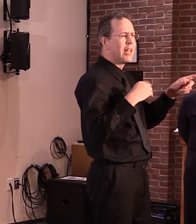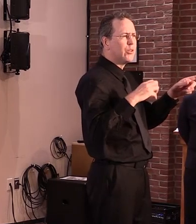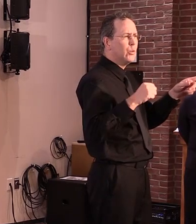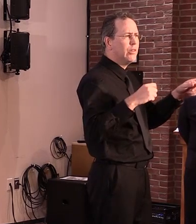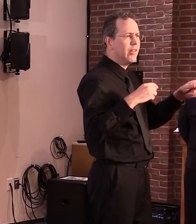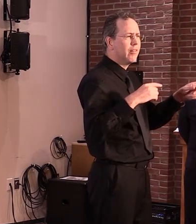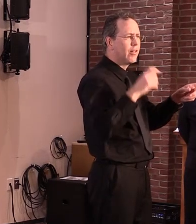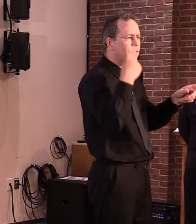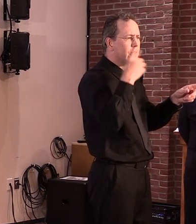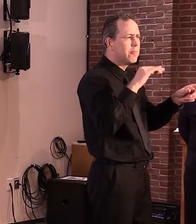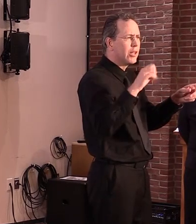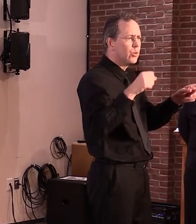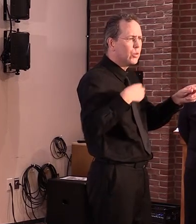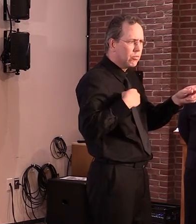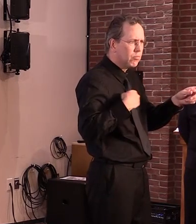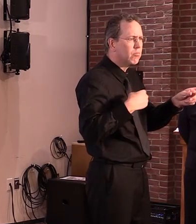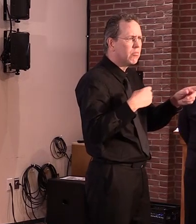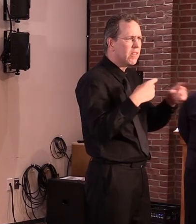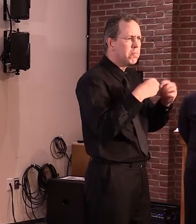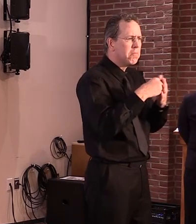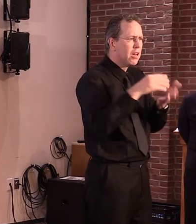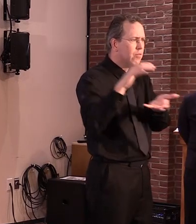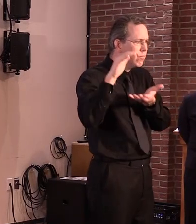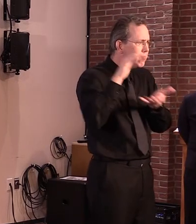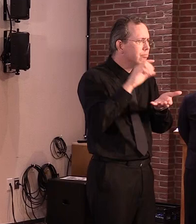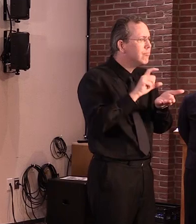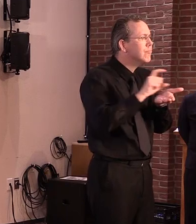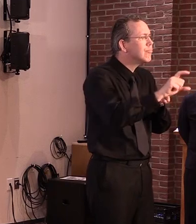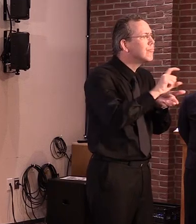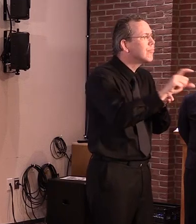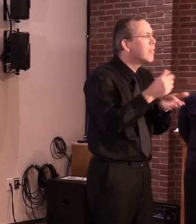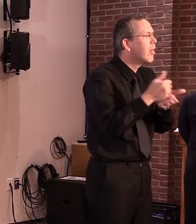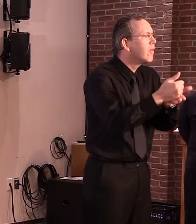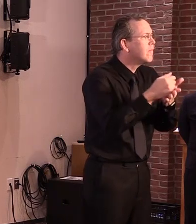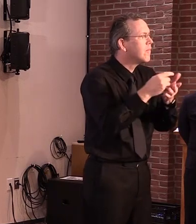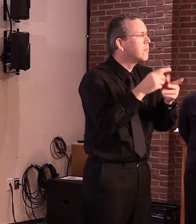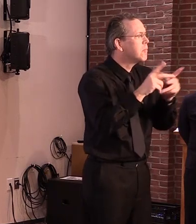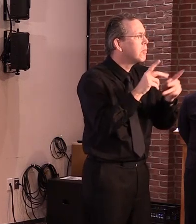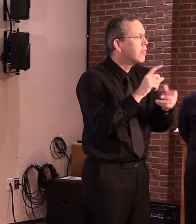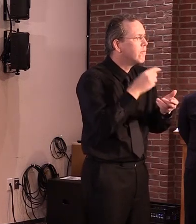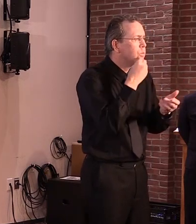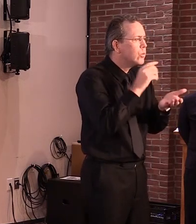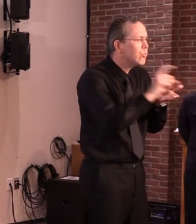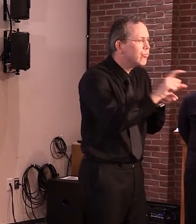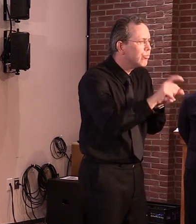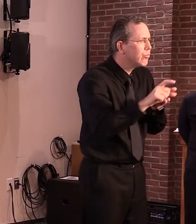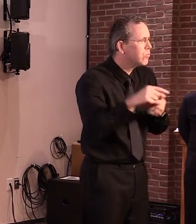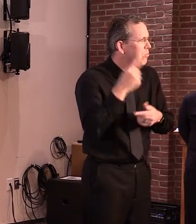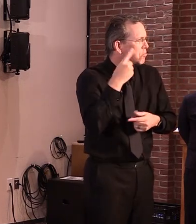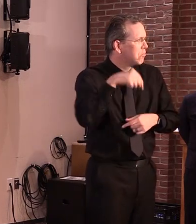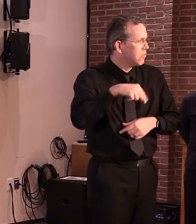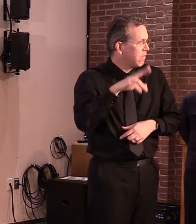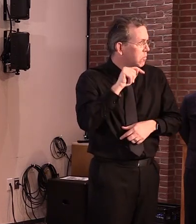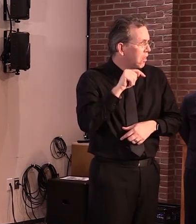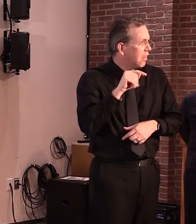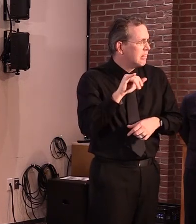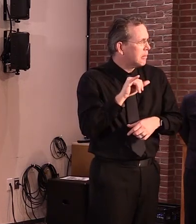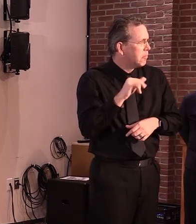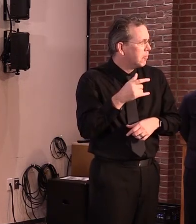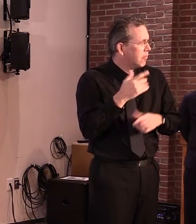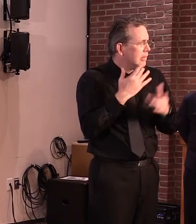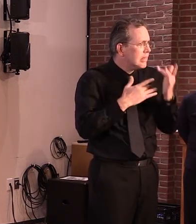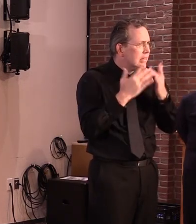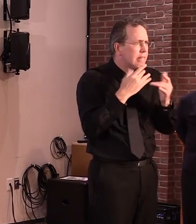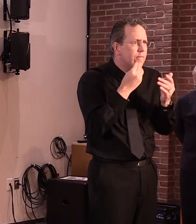drop-offs and the fact that Feeding America has estimated food insecurity in Vermont has gone up by 50%, have you considered coming out with a